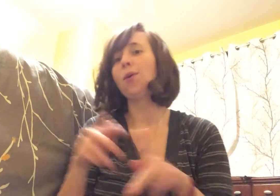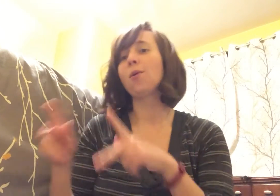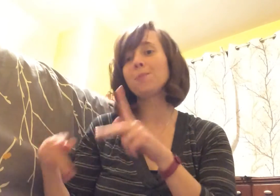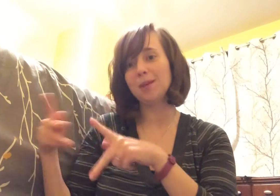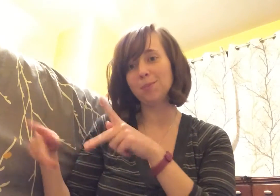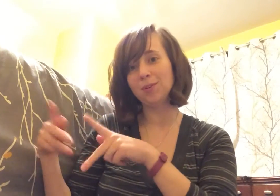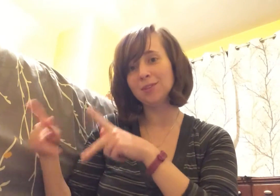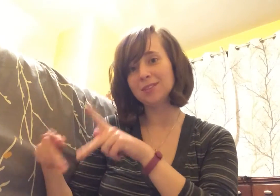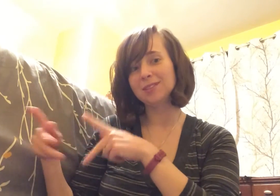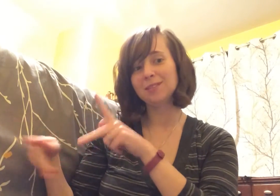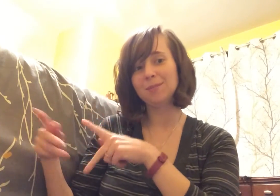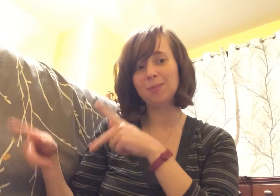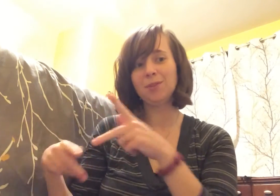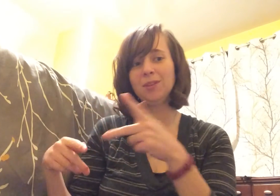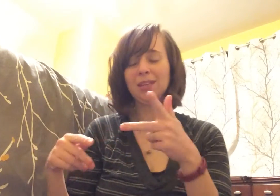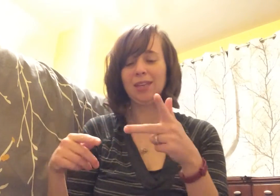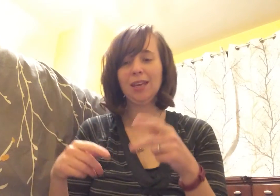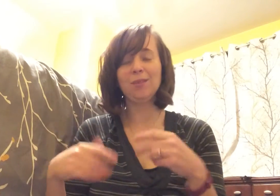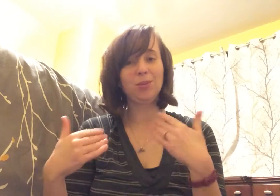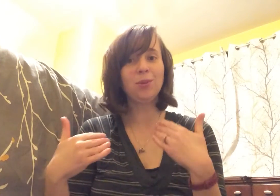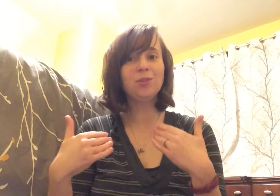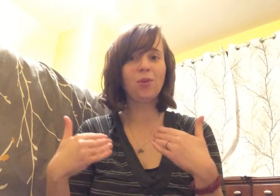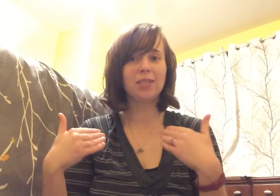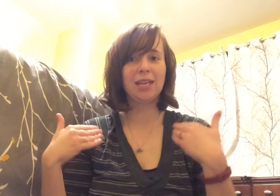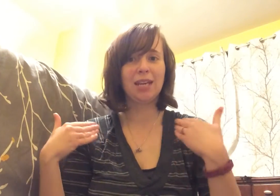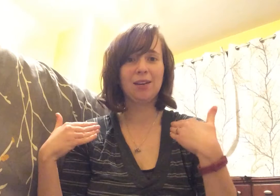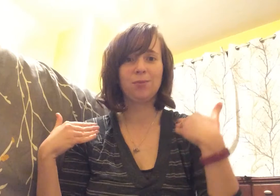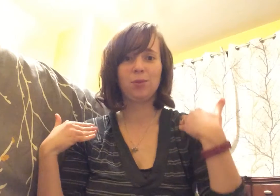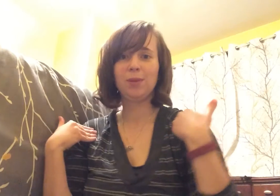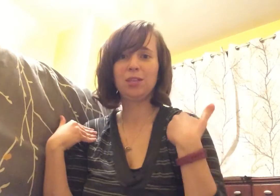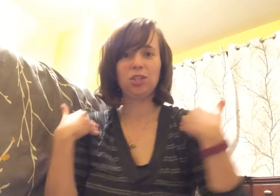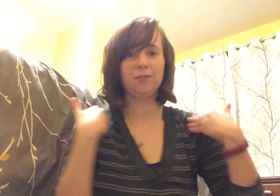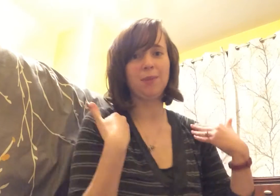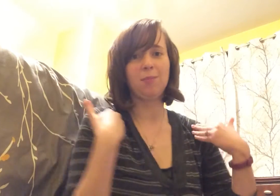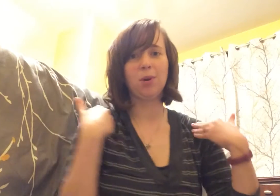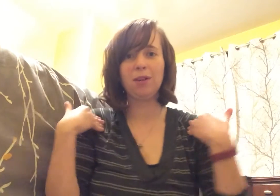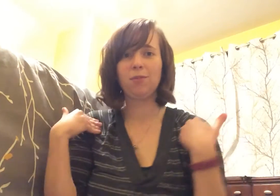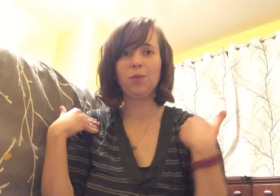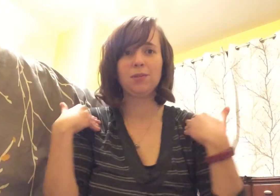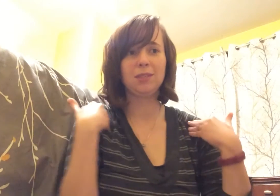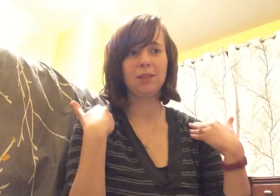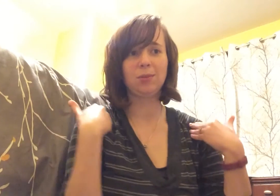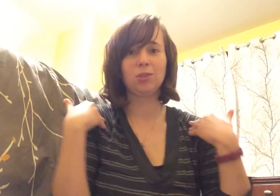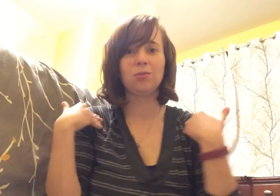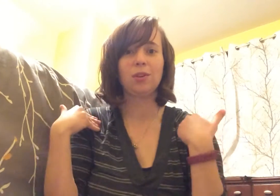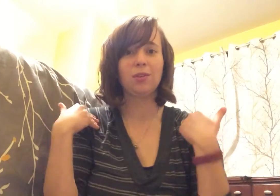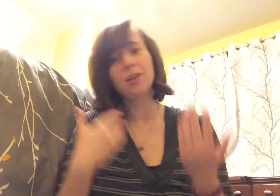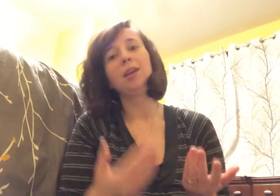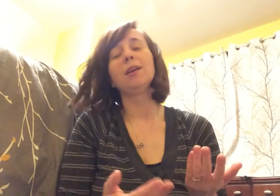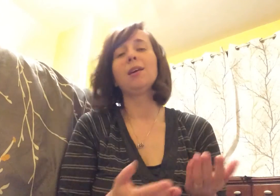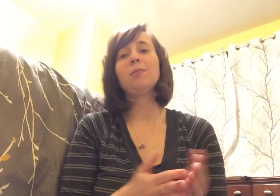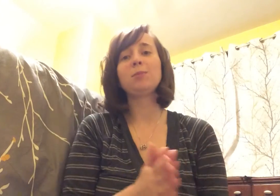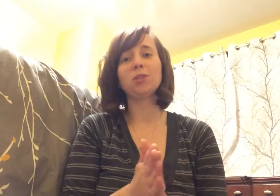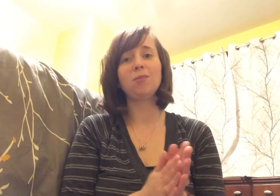or people. People. You will notice that I kind of will be shifting my body from one subject to another, especially when